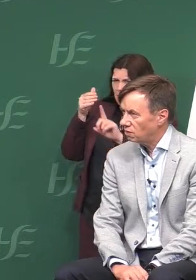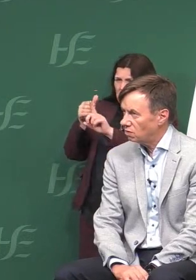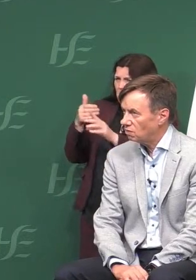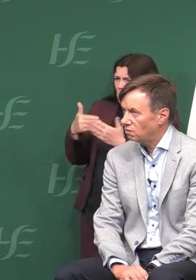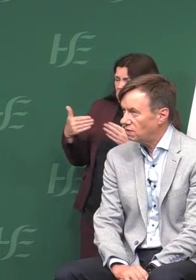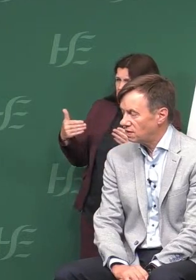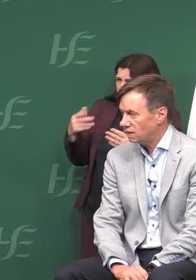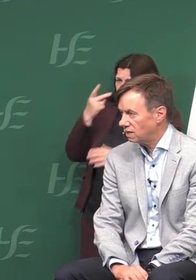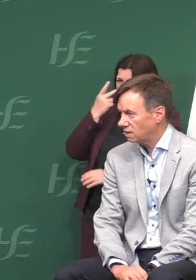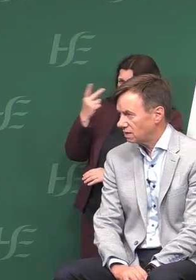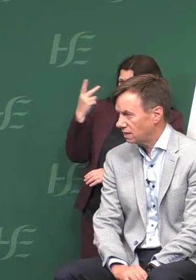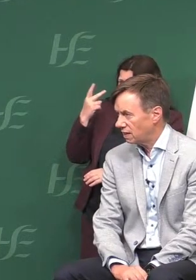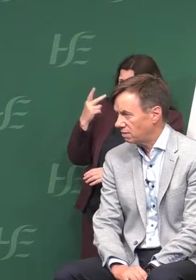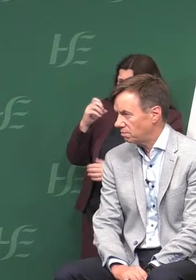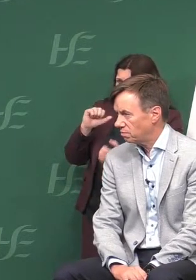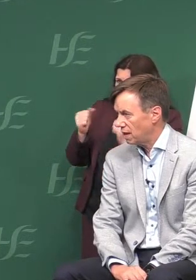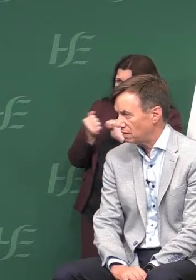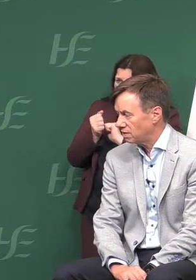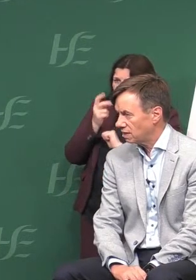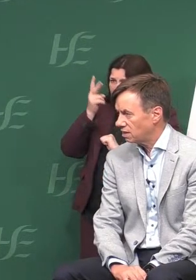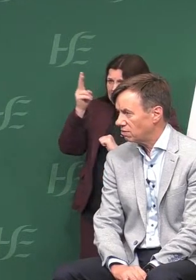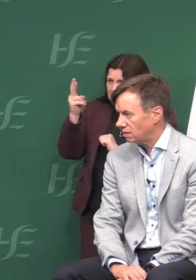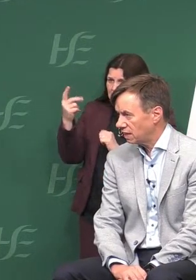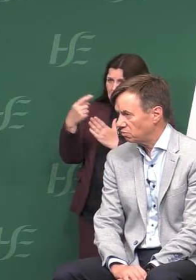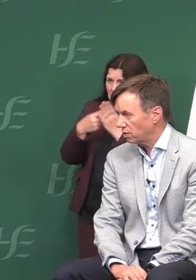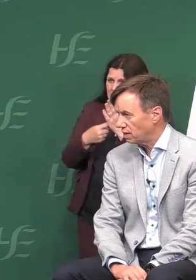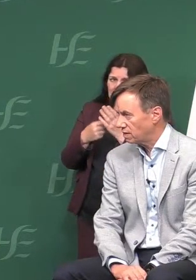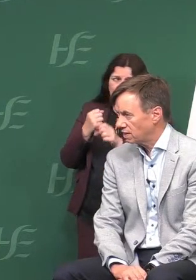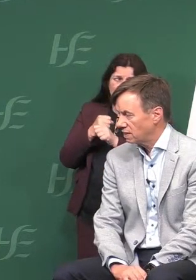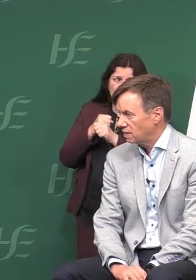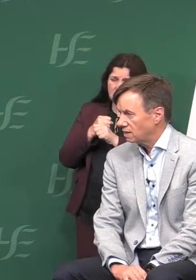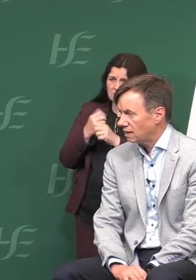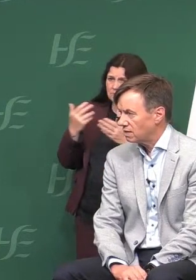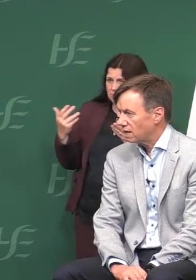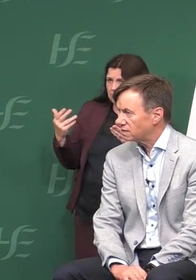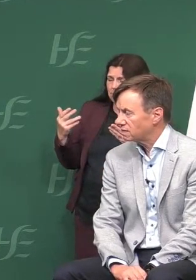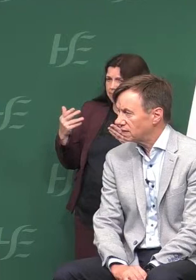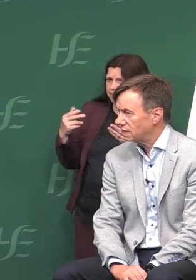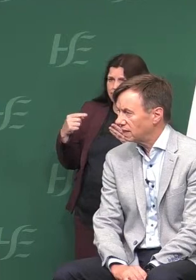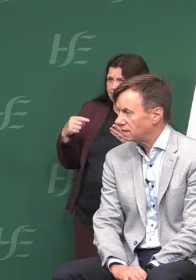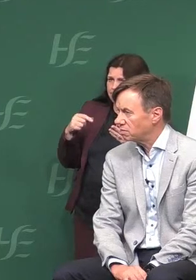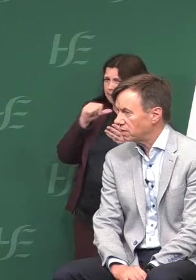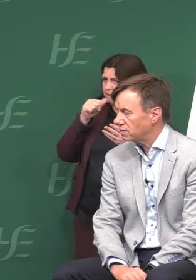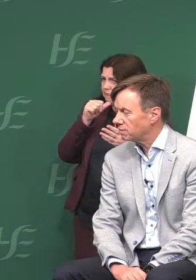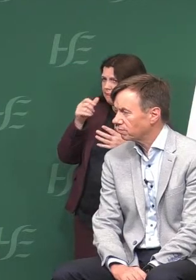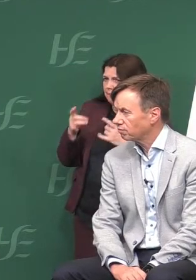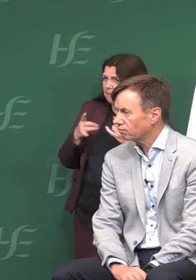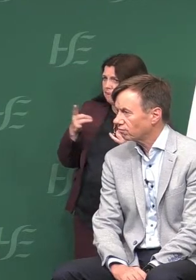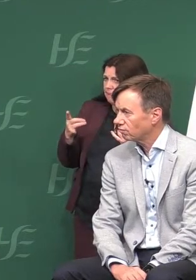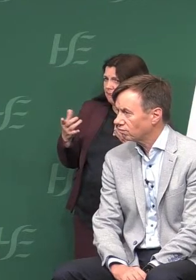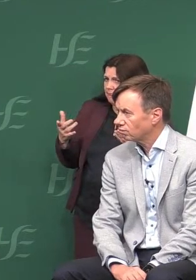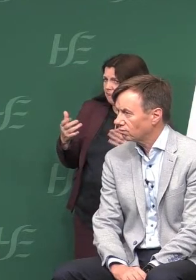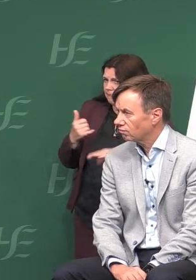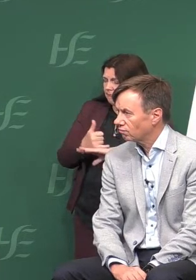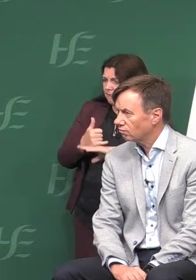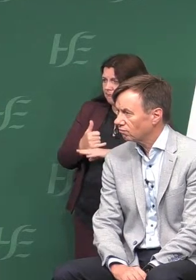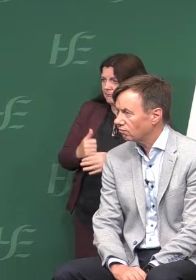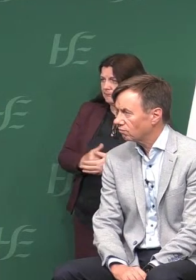to review visiting policy around outbreaks. That's not indicated at present.